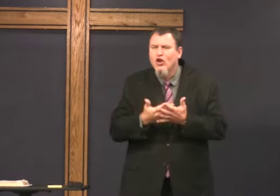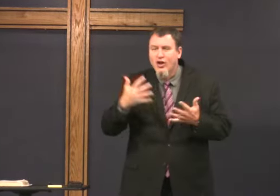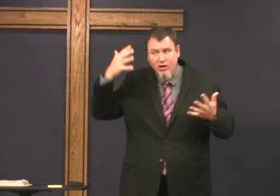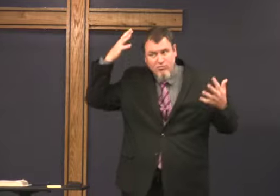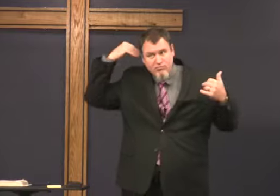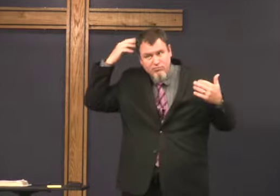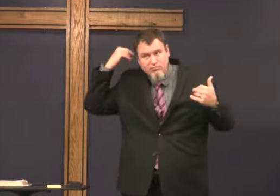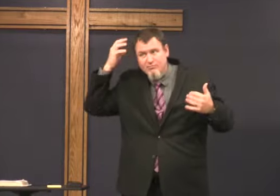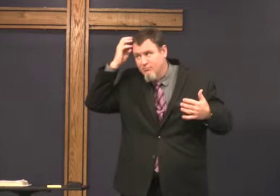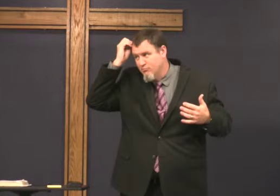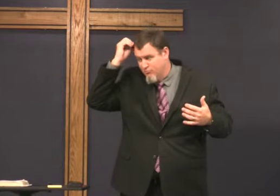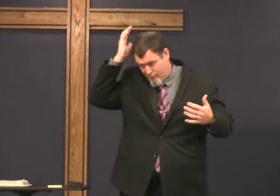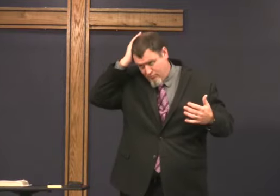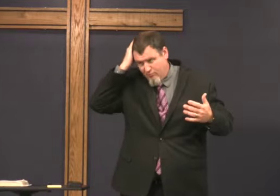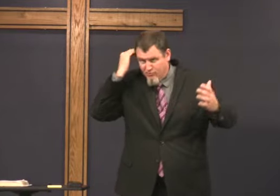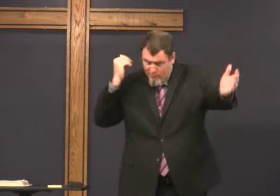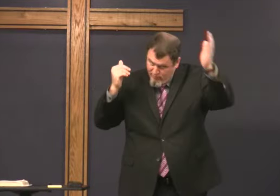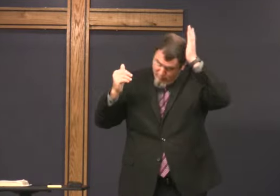To make sure you looked good.